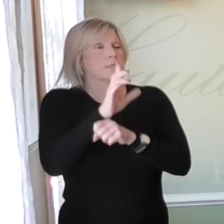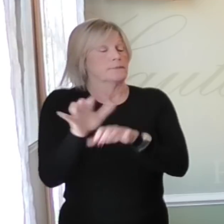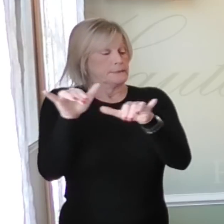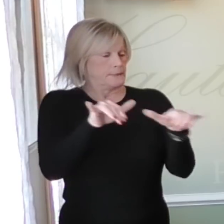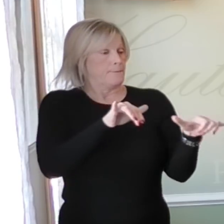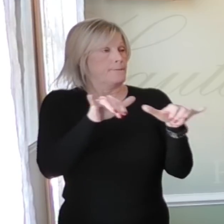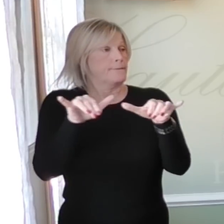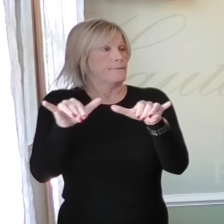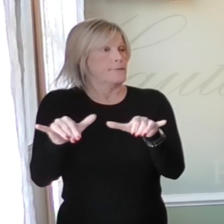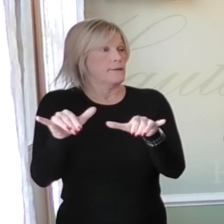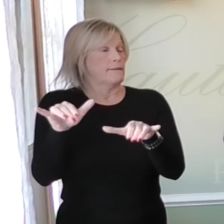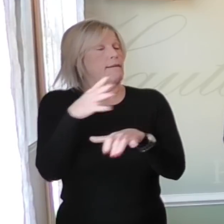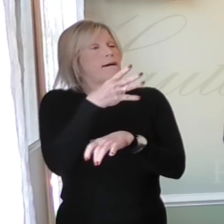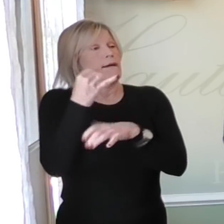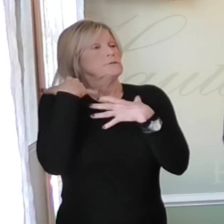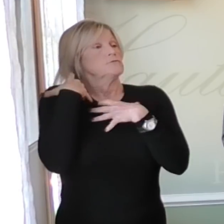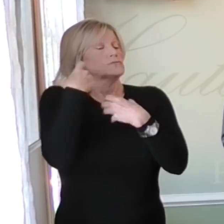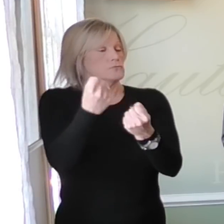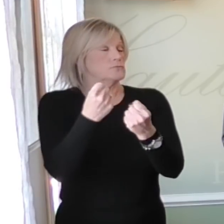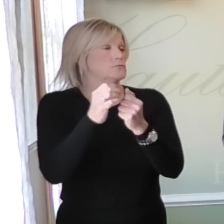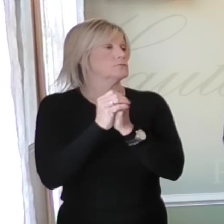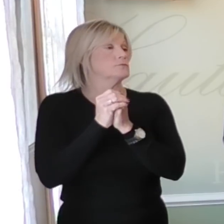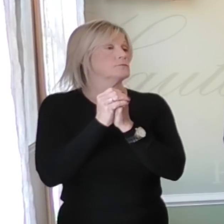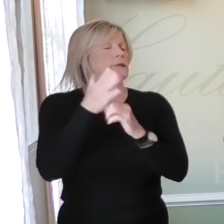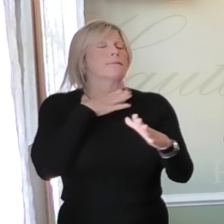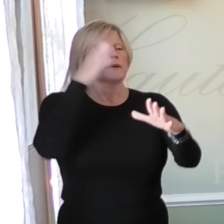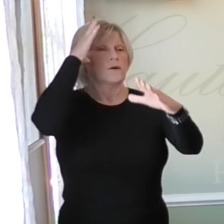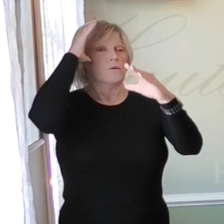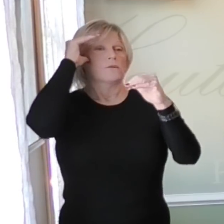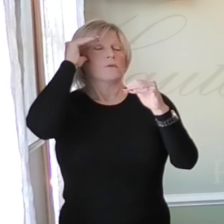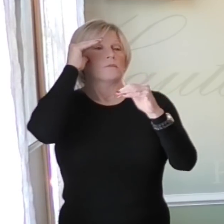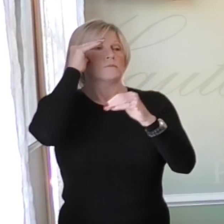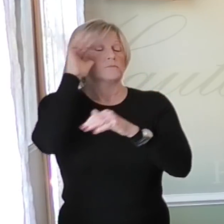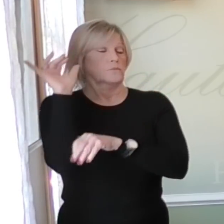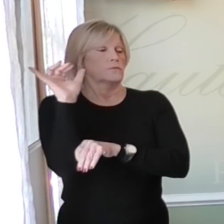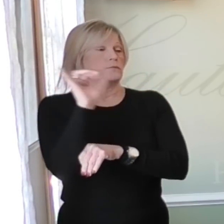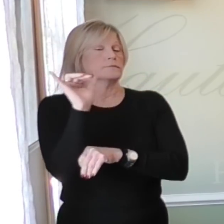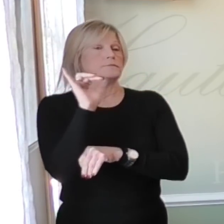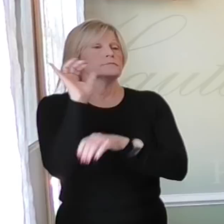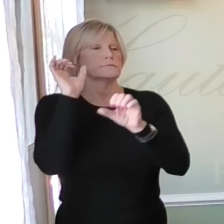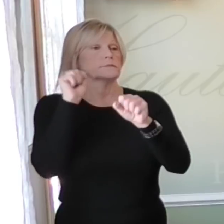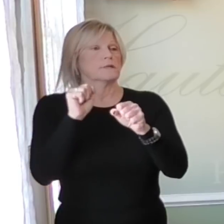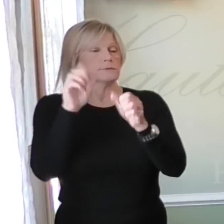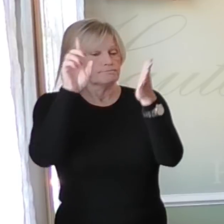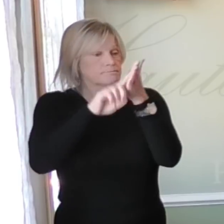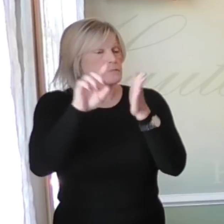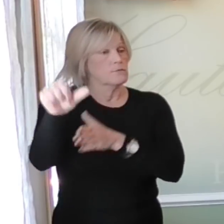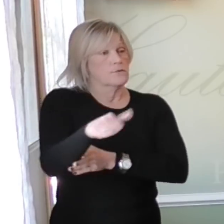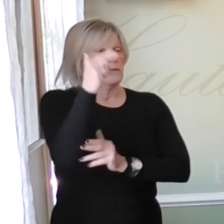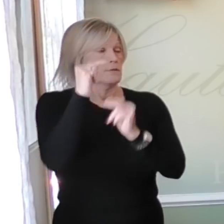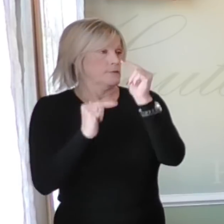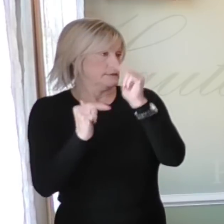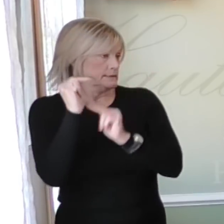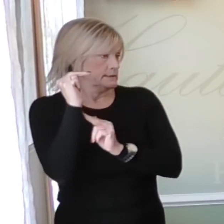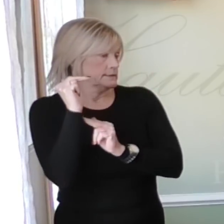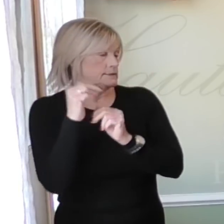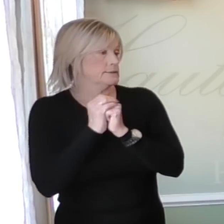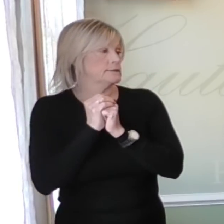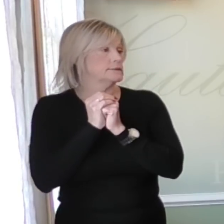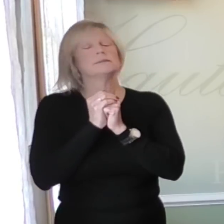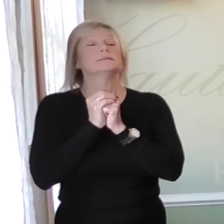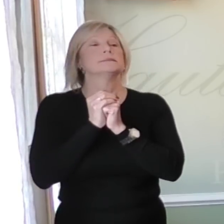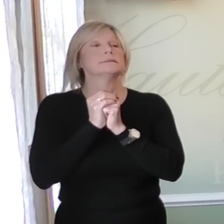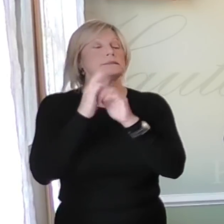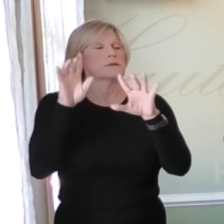stability and integrity. It is my hope that we will also be able to inspect other buildings.